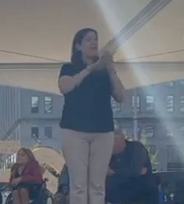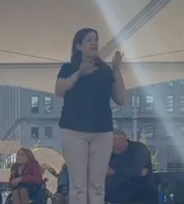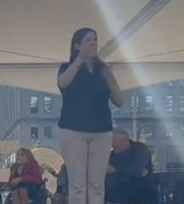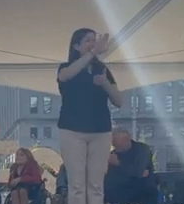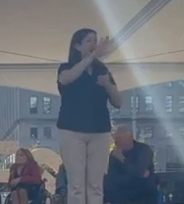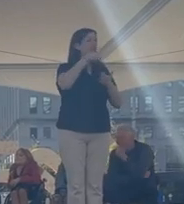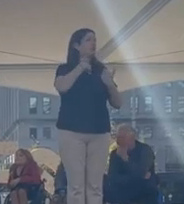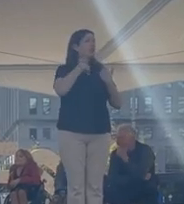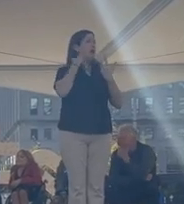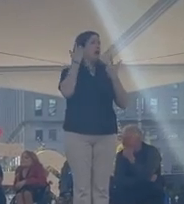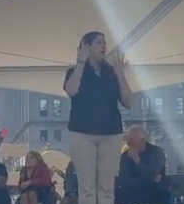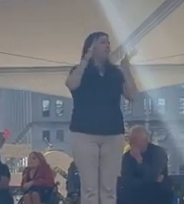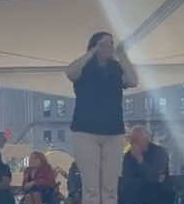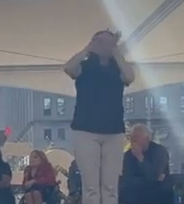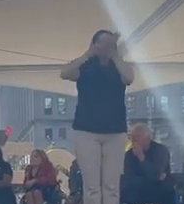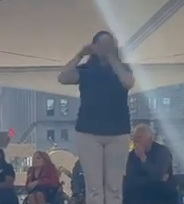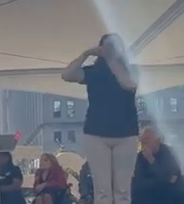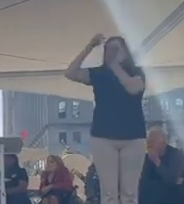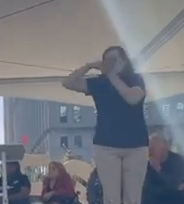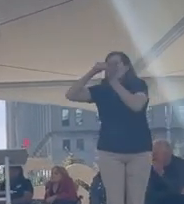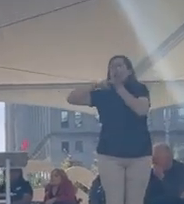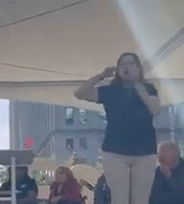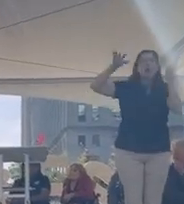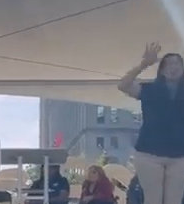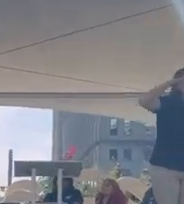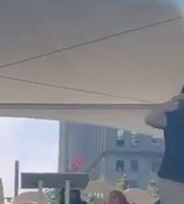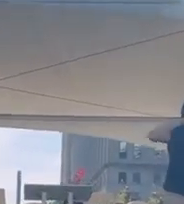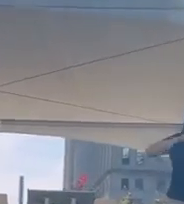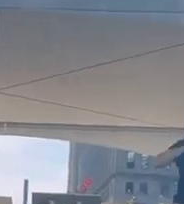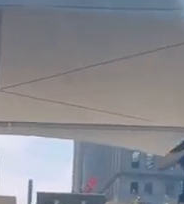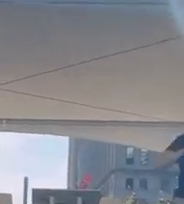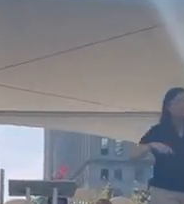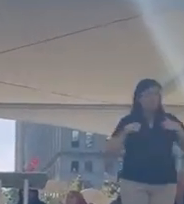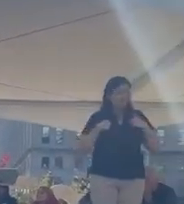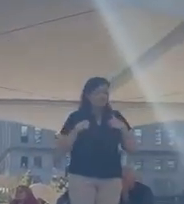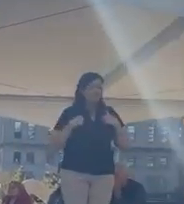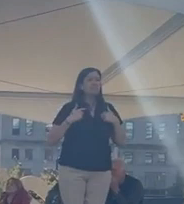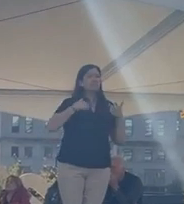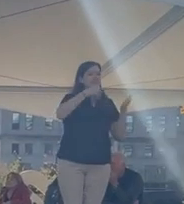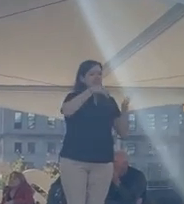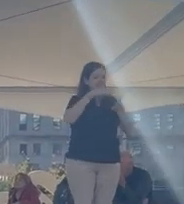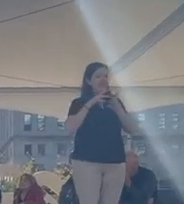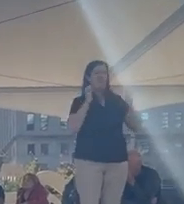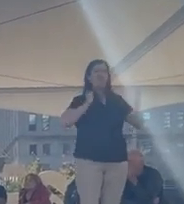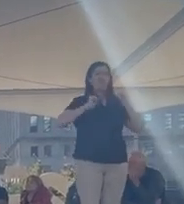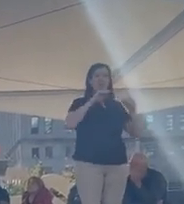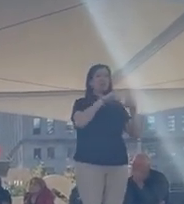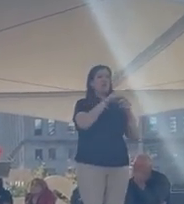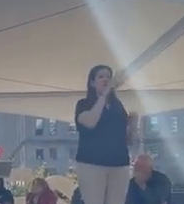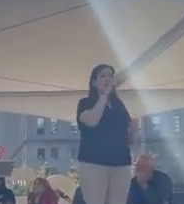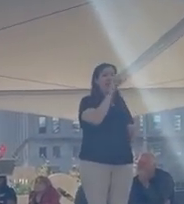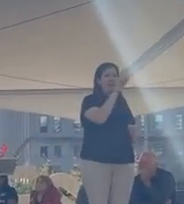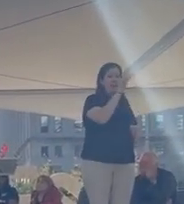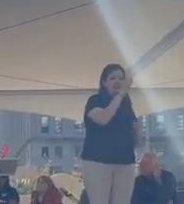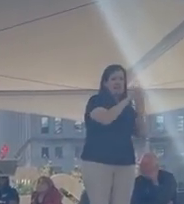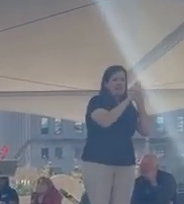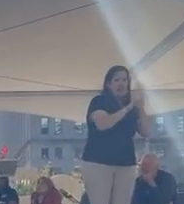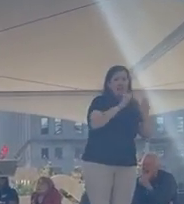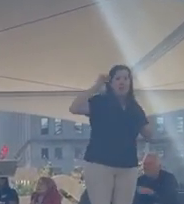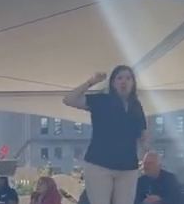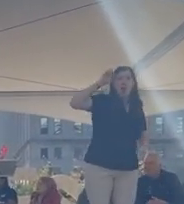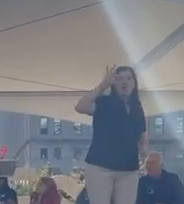sought out learning and community and exploration for myself. I studied theater at Kent State University. Go